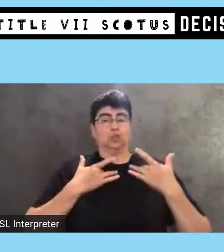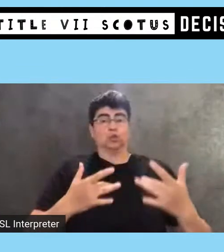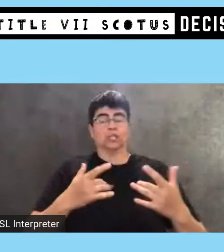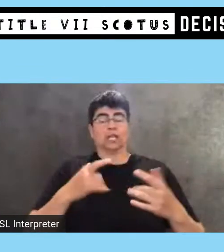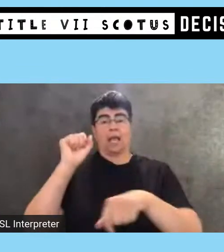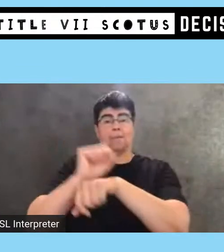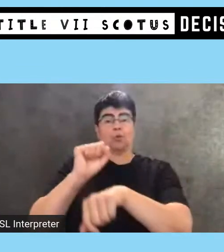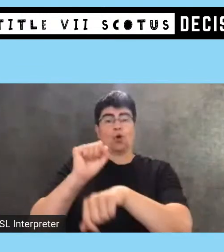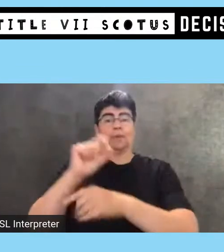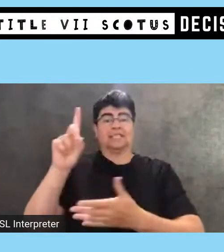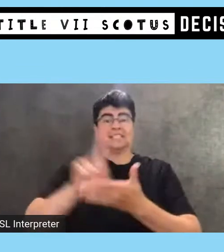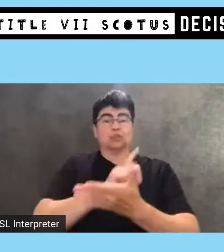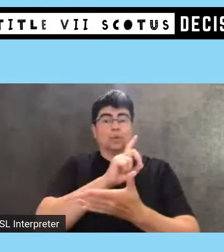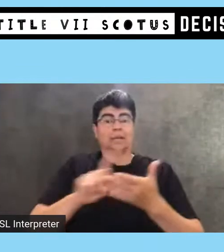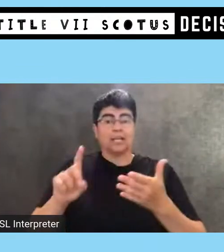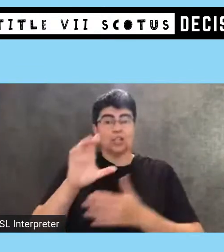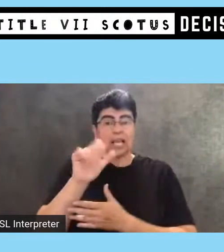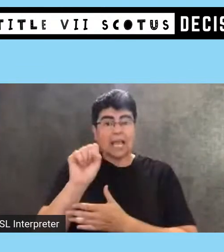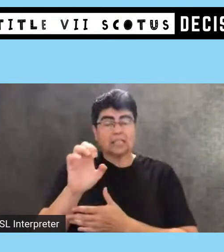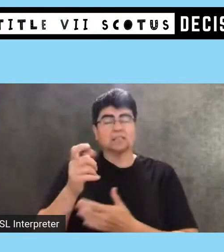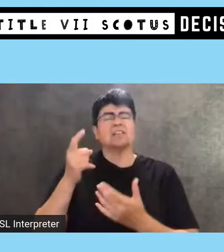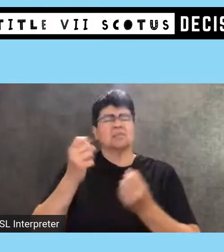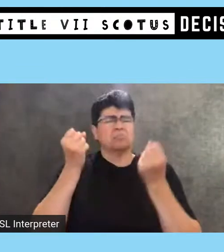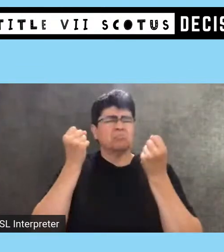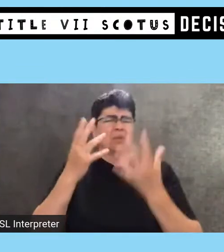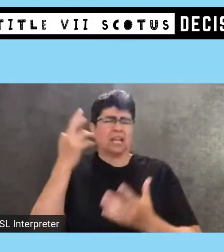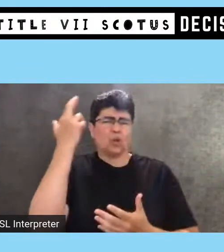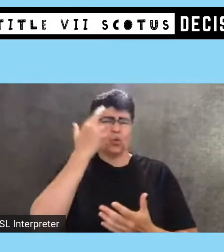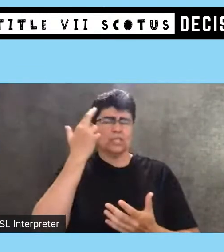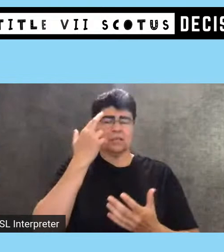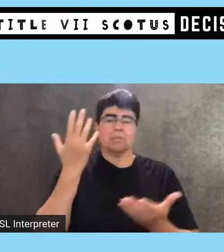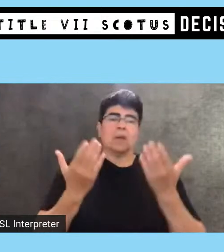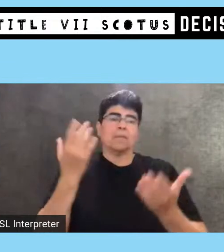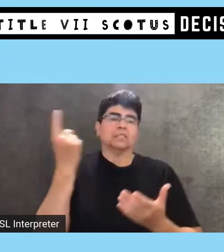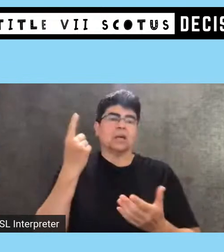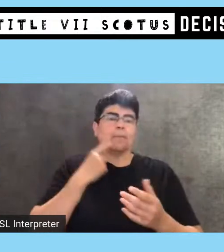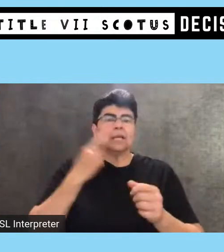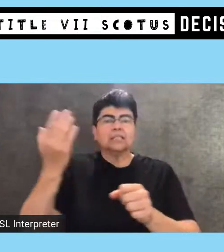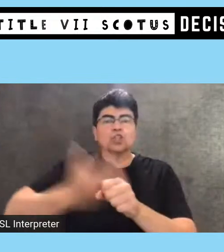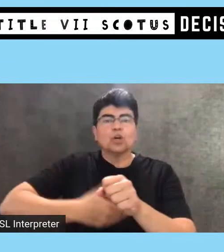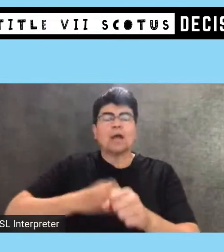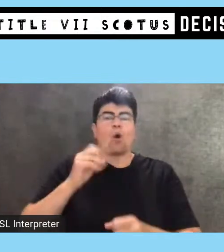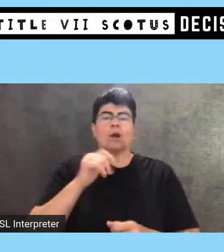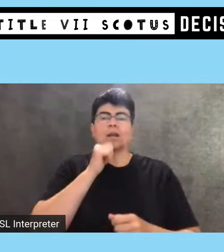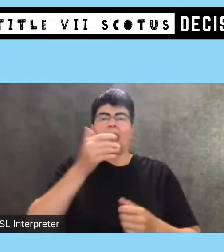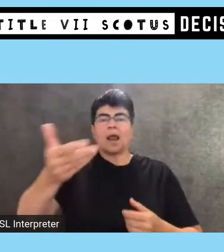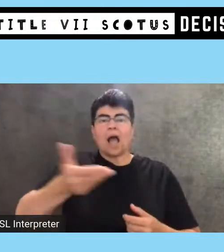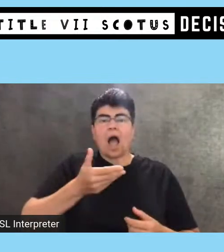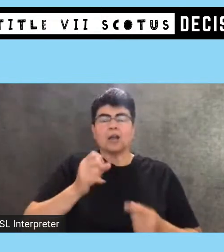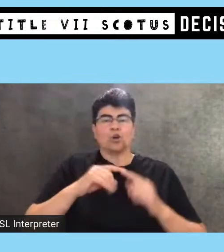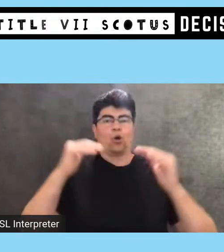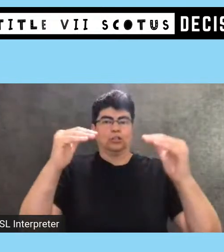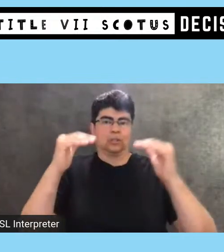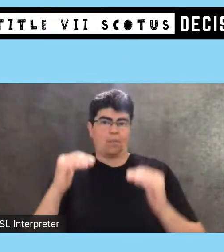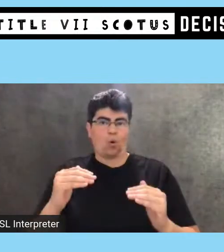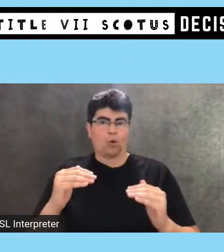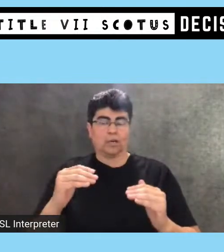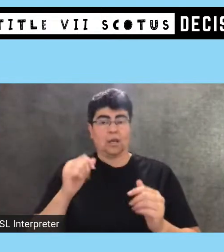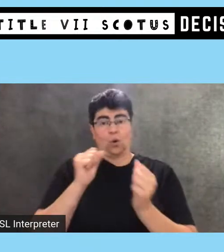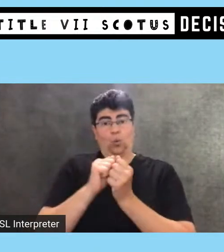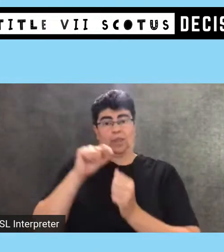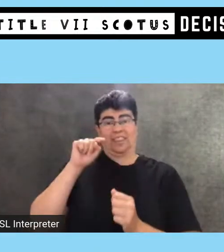employment discrimination cases, there are a number of reasons. Someone may get terminated or not hired or demoted. And what